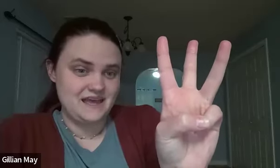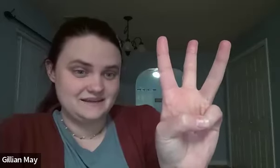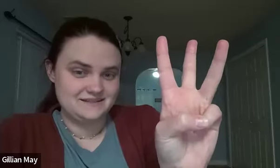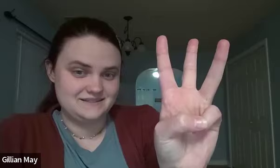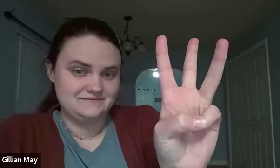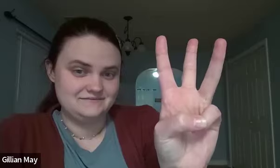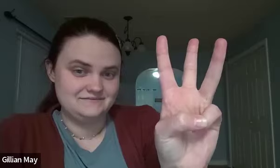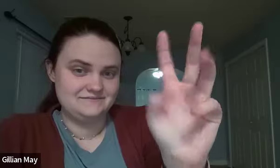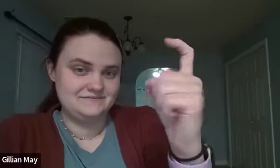X,